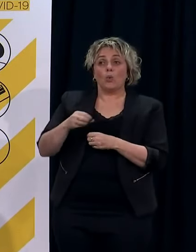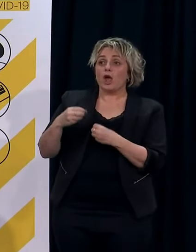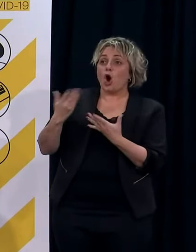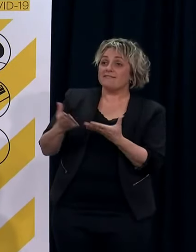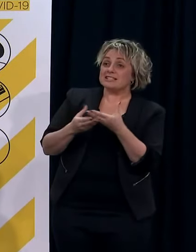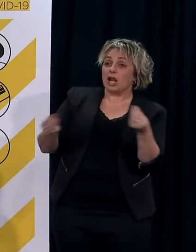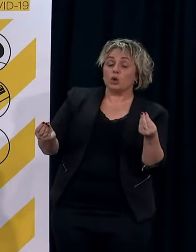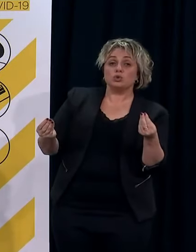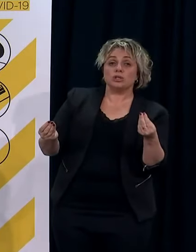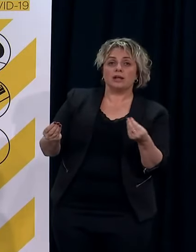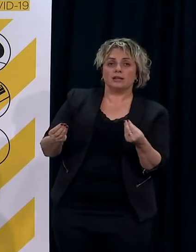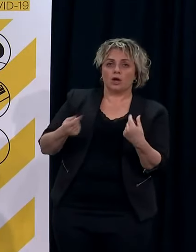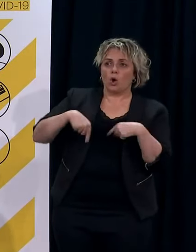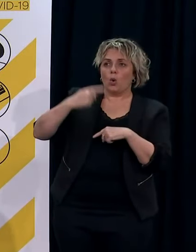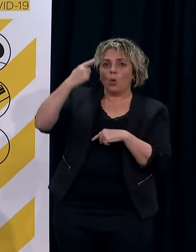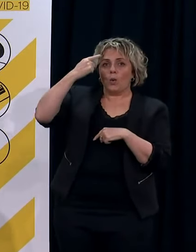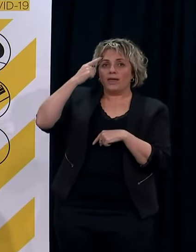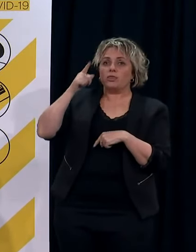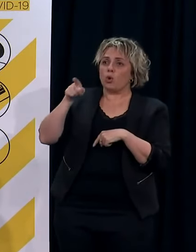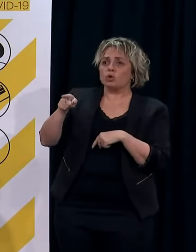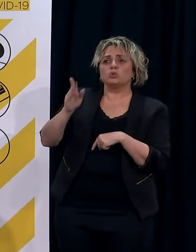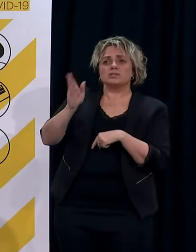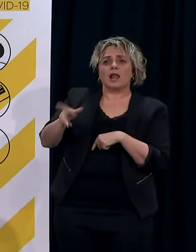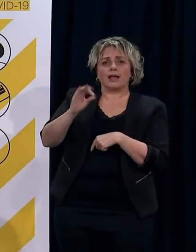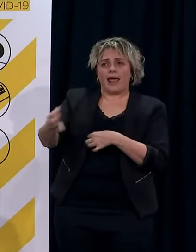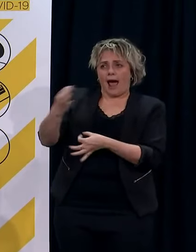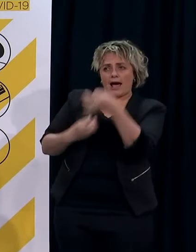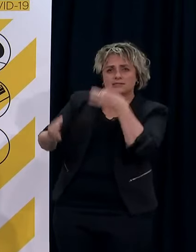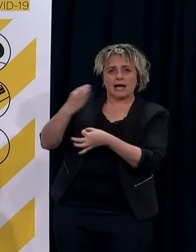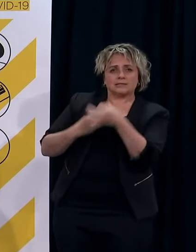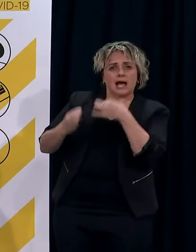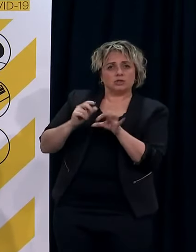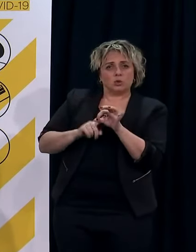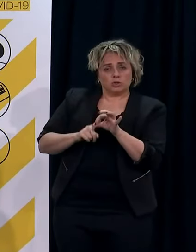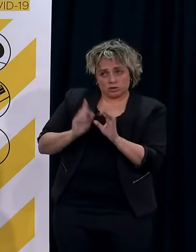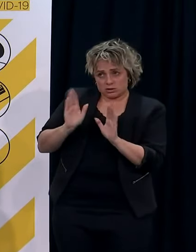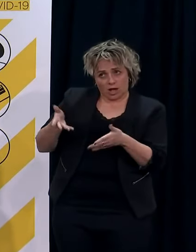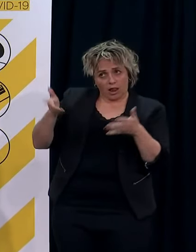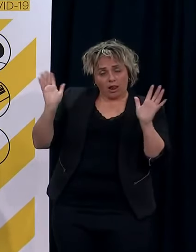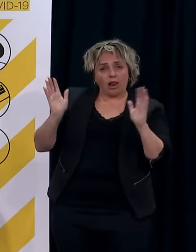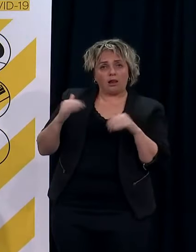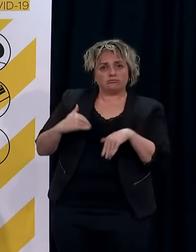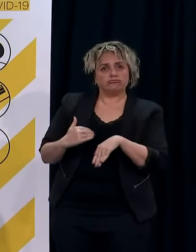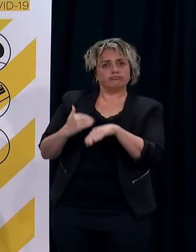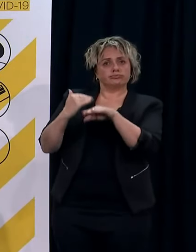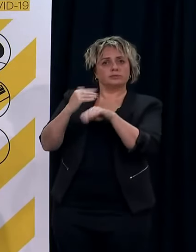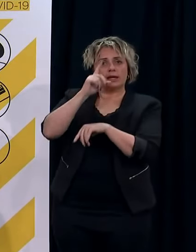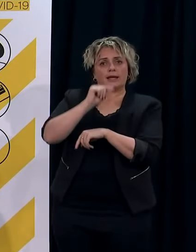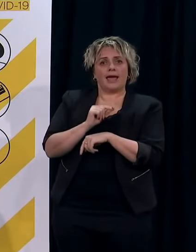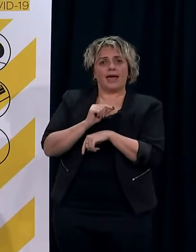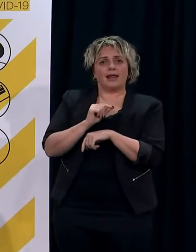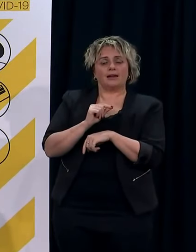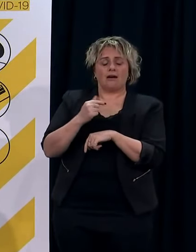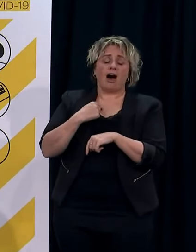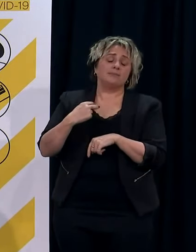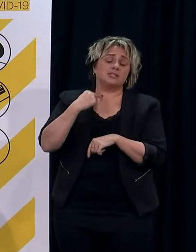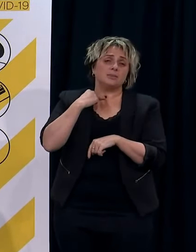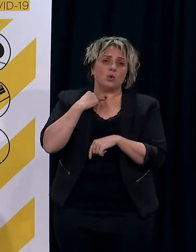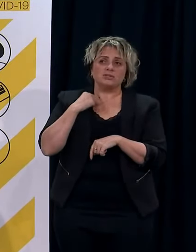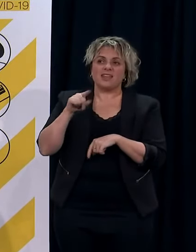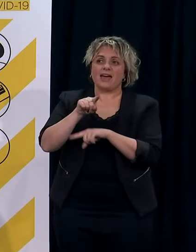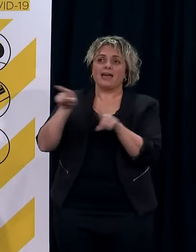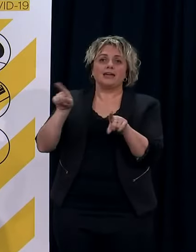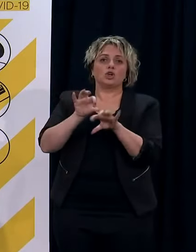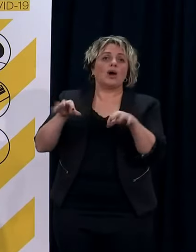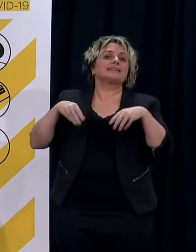solution in our view that meant that they could hold us to account, that we could have that scrutiny just without having to do it face to face. And I am disappointed they didn't